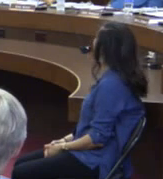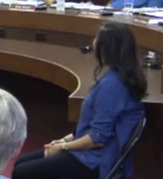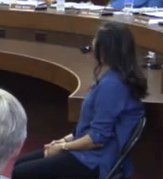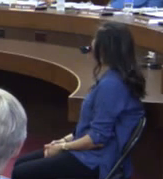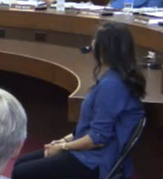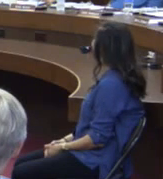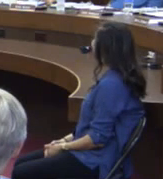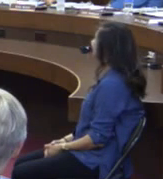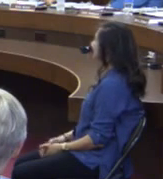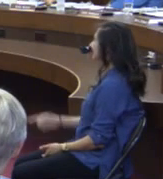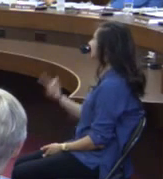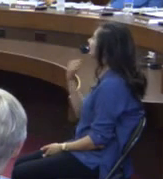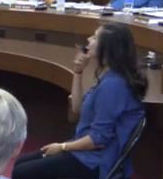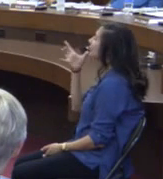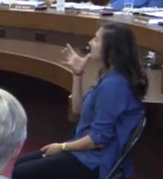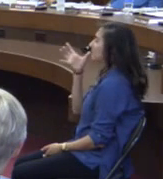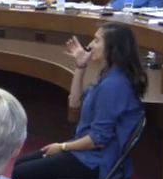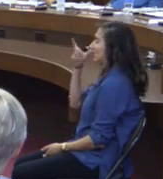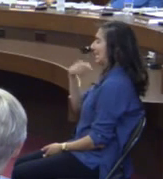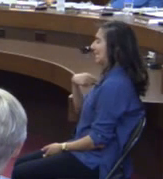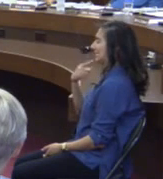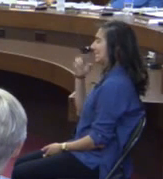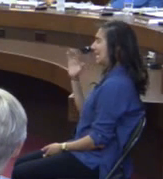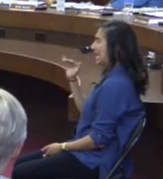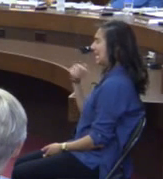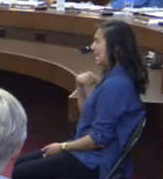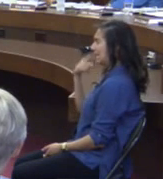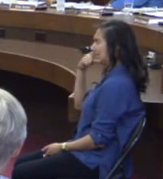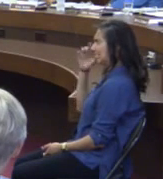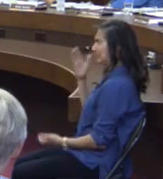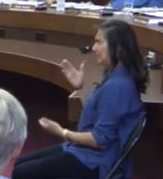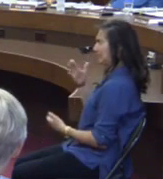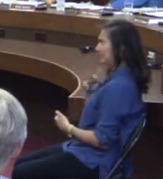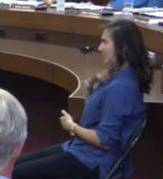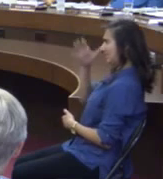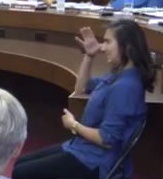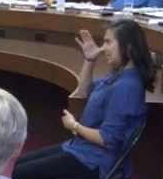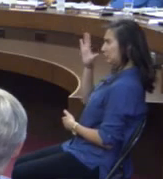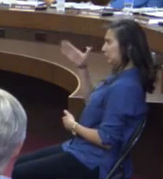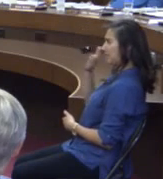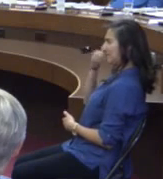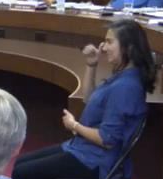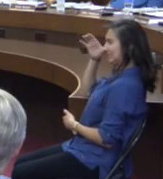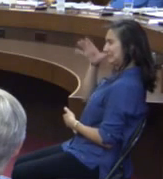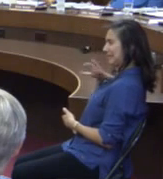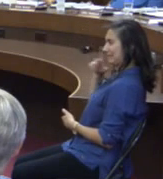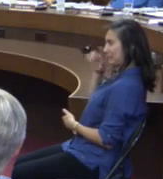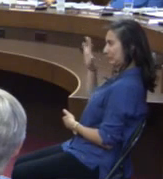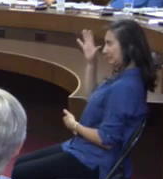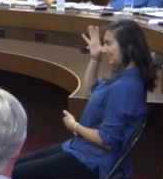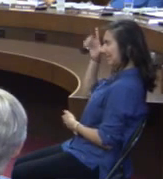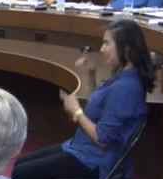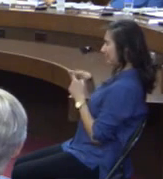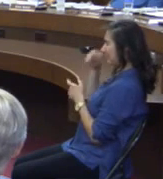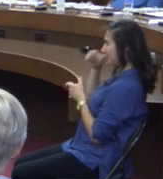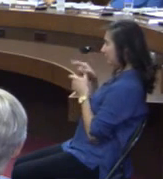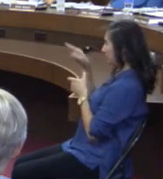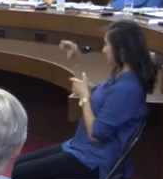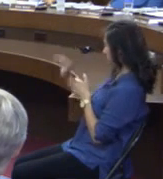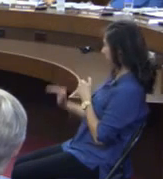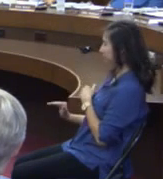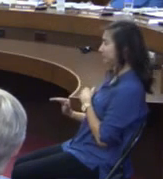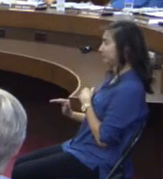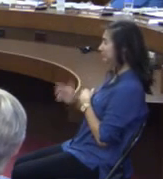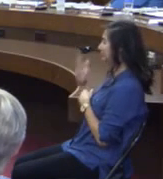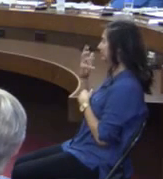I was. You could tell your mom and dad. And I think your dad was maybe the best man. My dad was the best man in your dad's wedding. I just haven't seen you since you were much